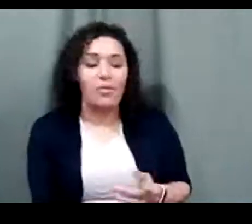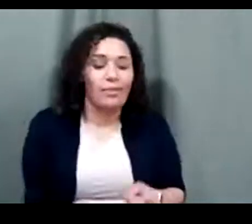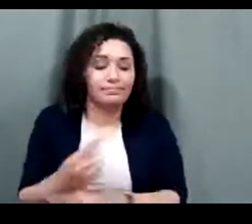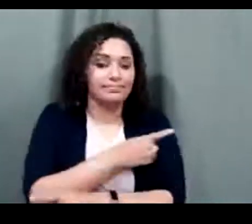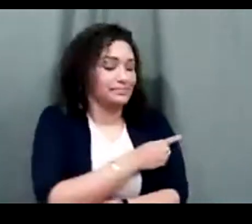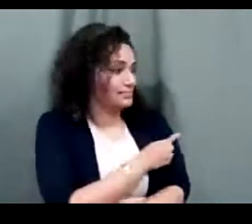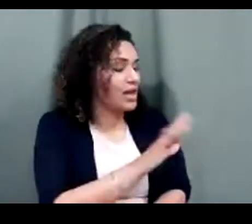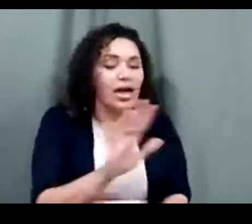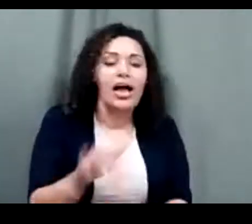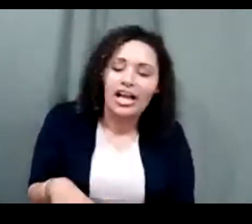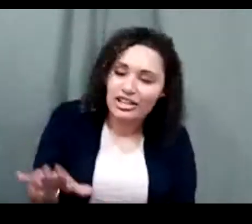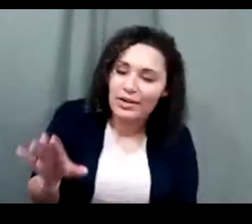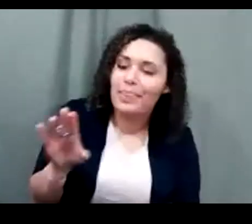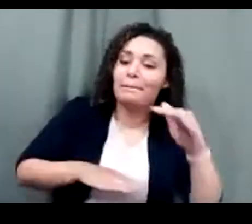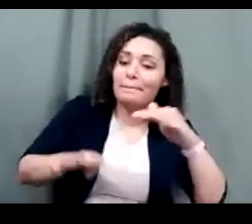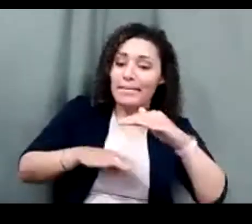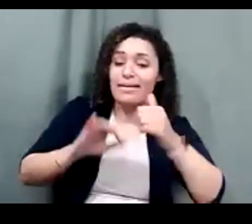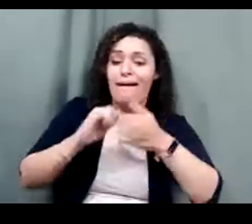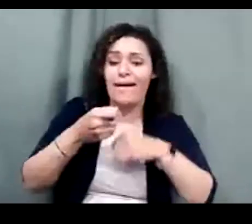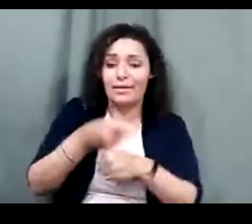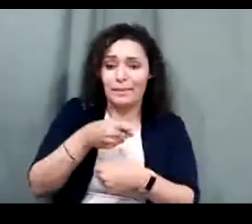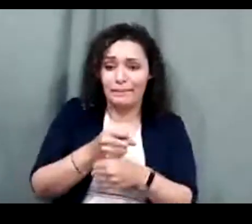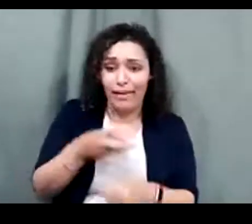so the basics in how to make wine.